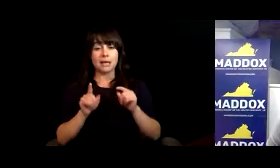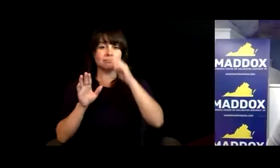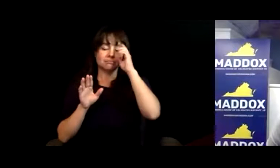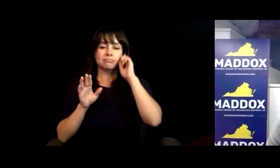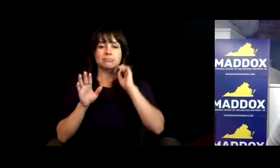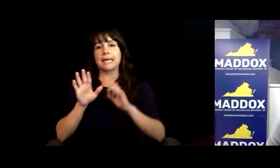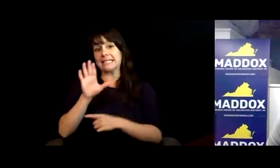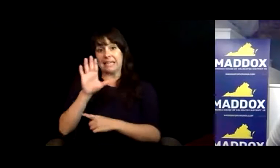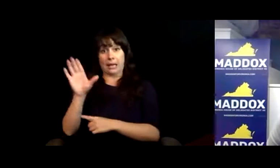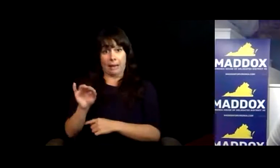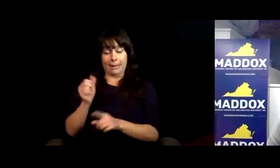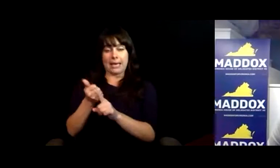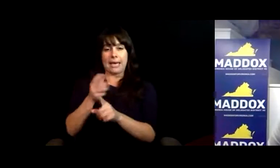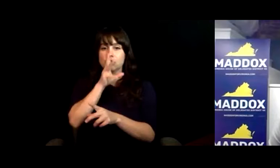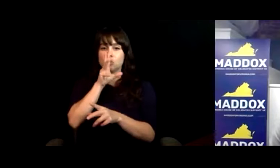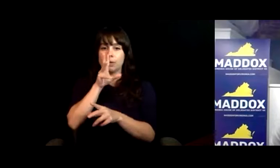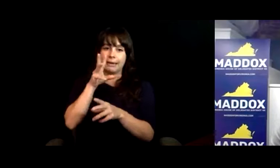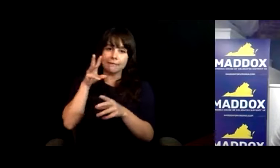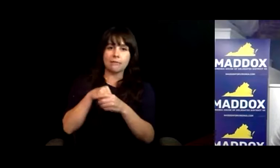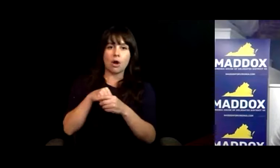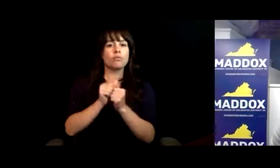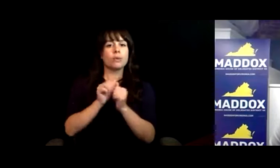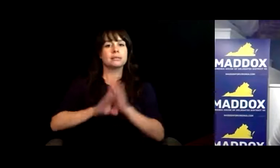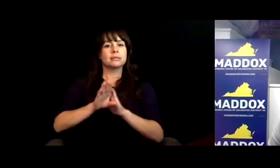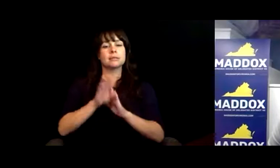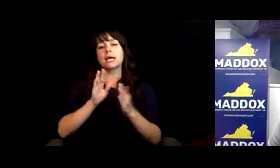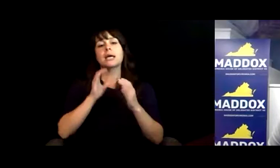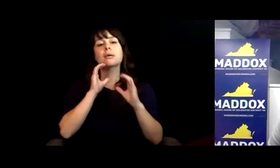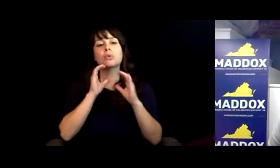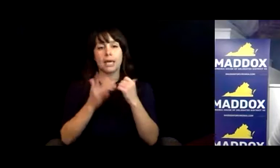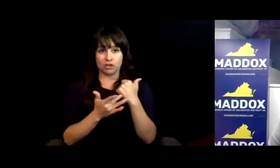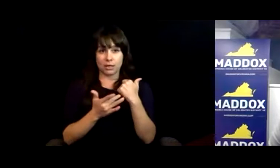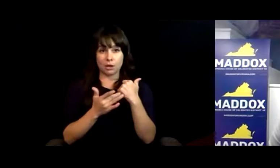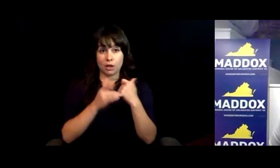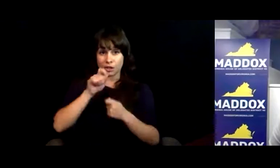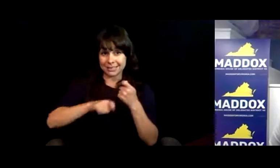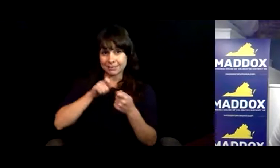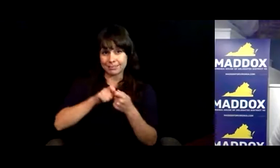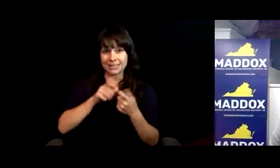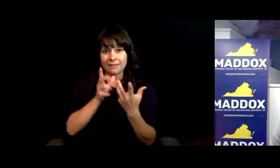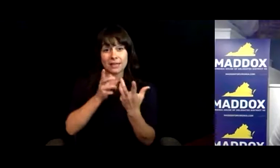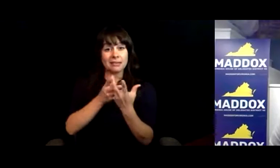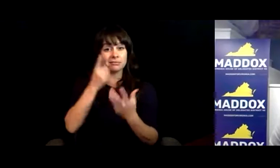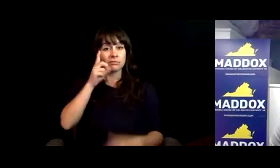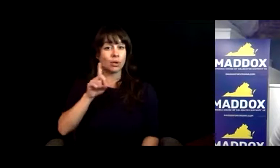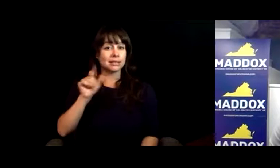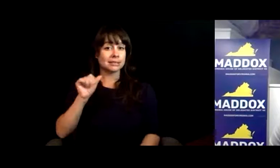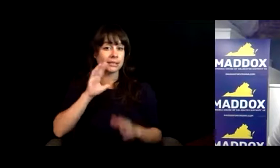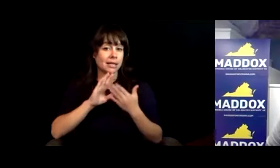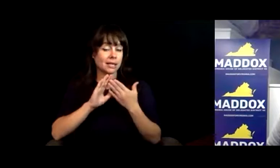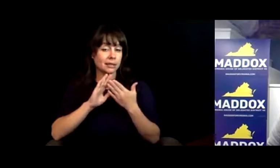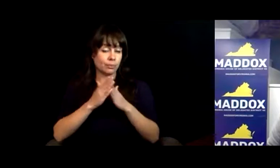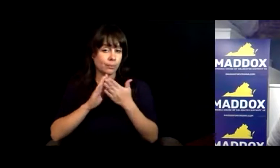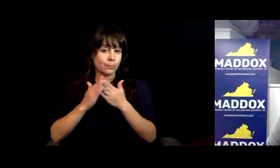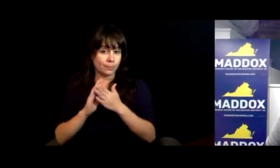is deeply involved in the development of communications technologies specifically for the disabled community, making sure